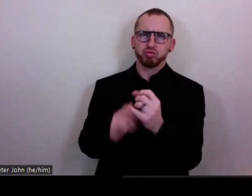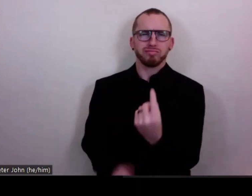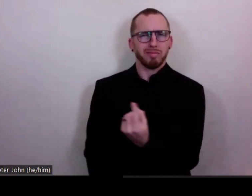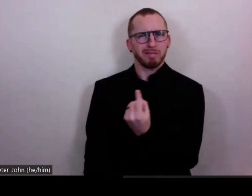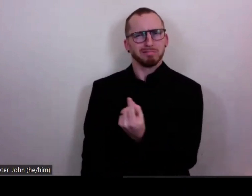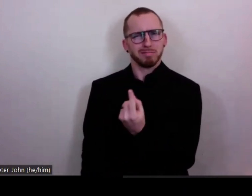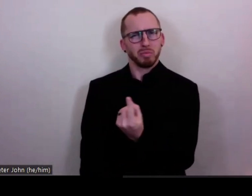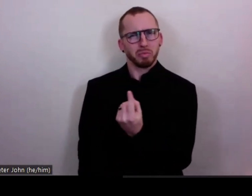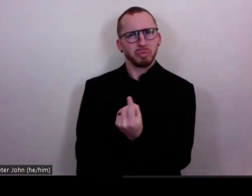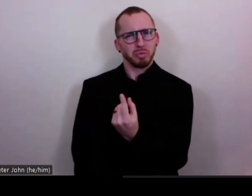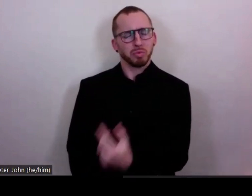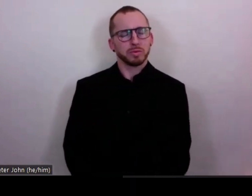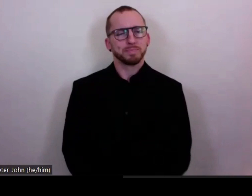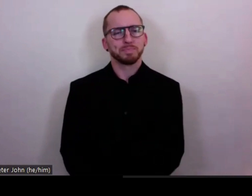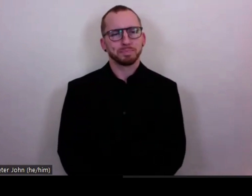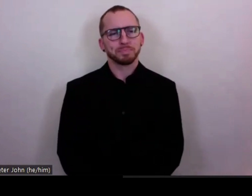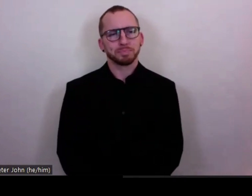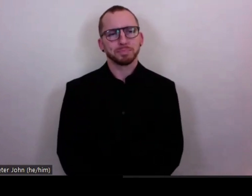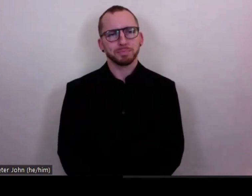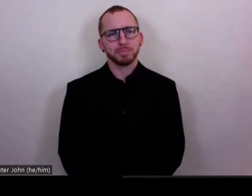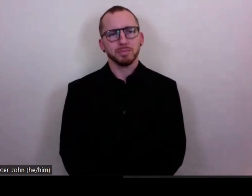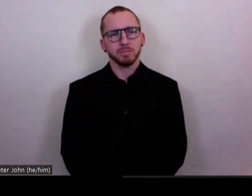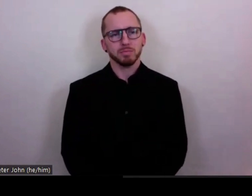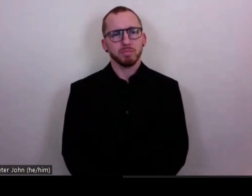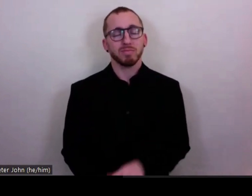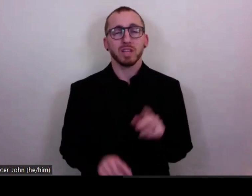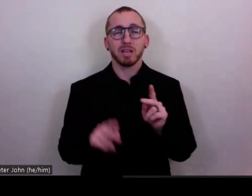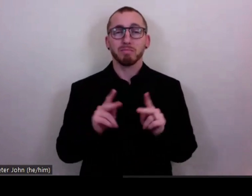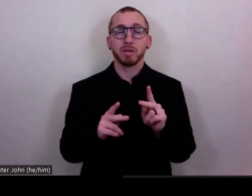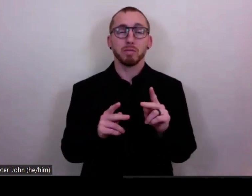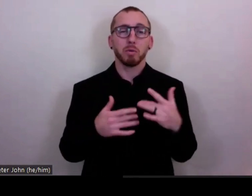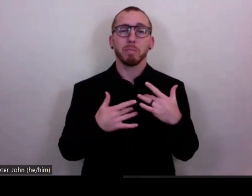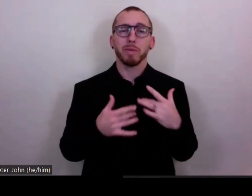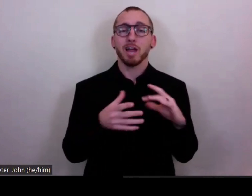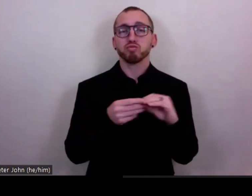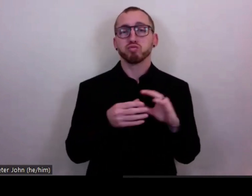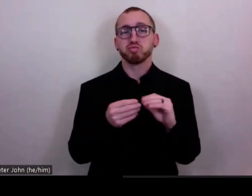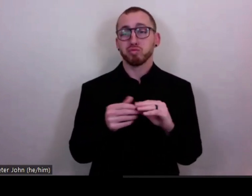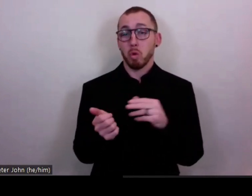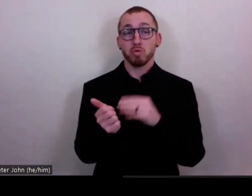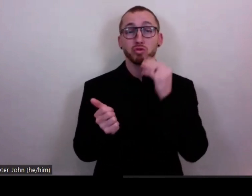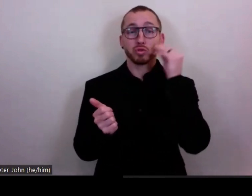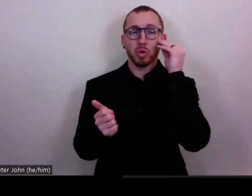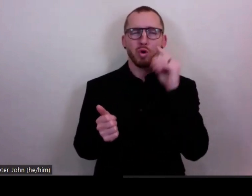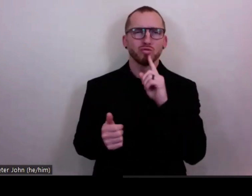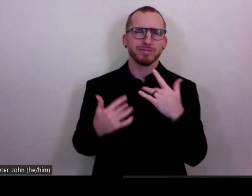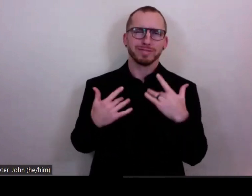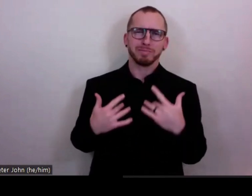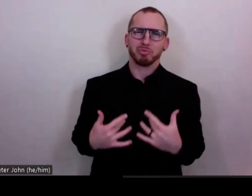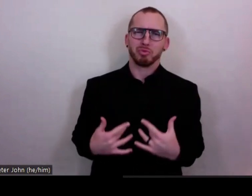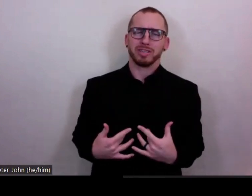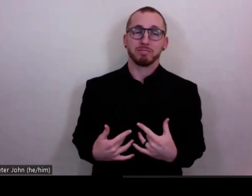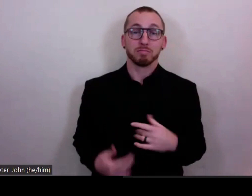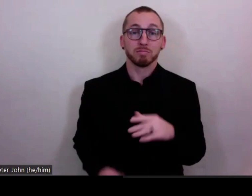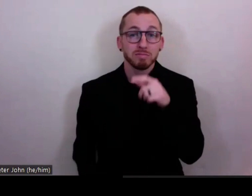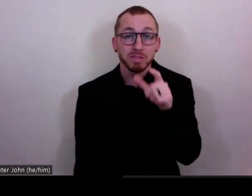some people will say, well, it's a very depressing place. It doesn't have to be. It may be, but it doesn't have to